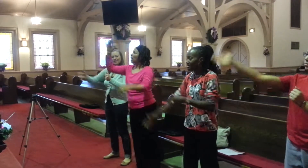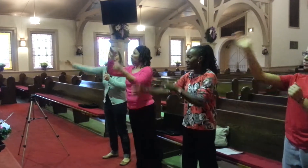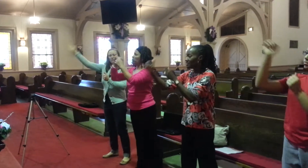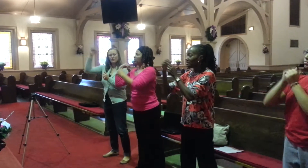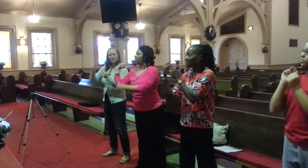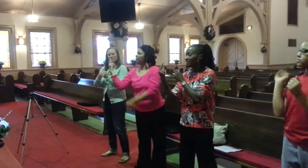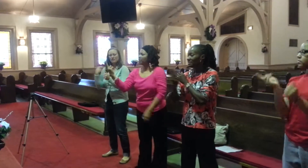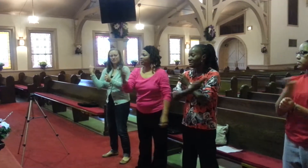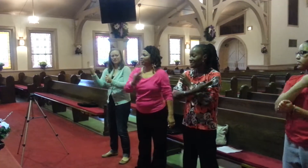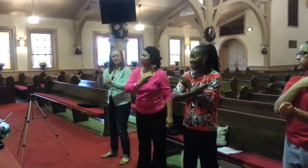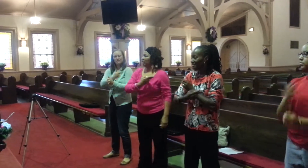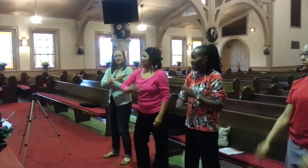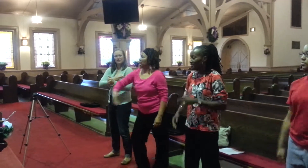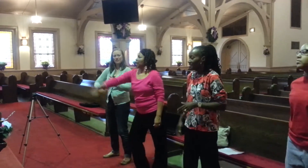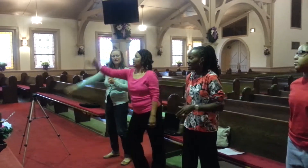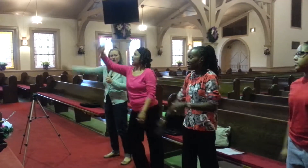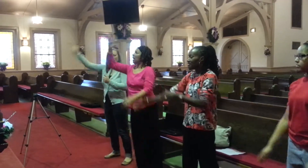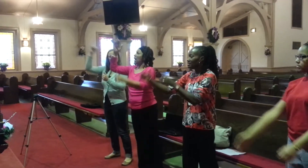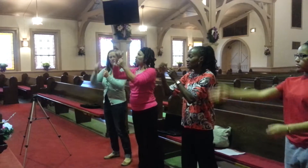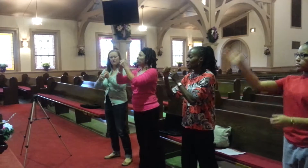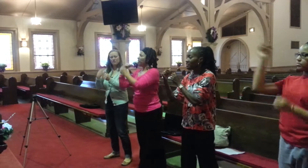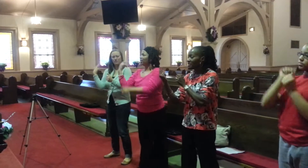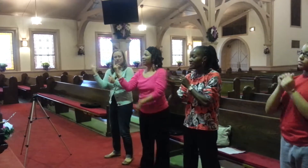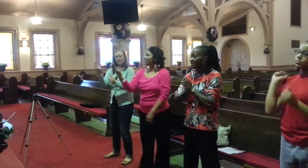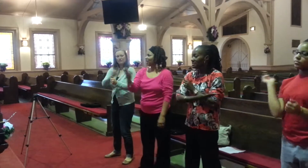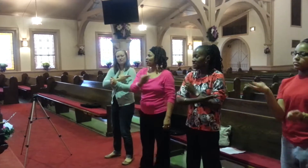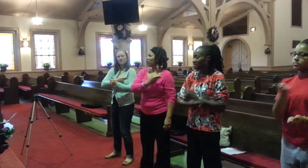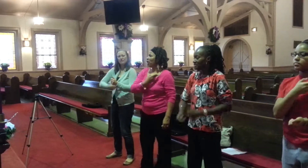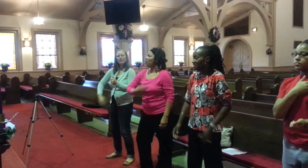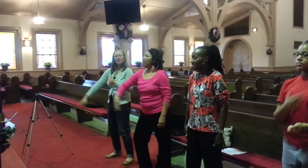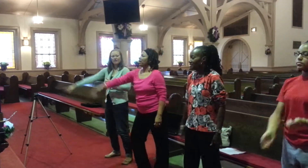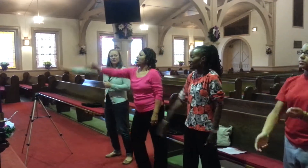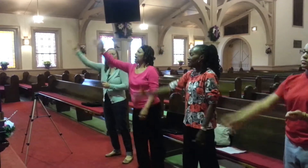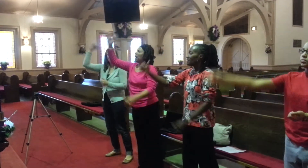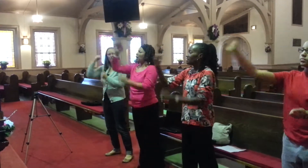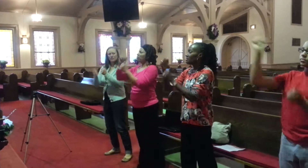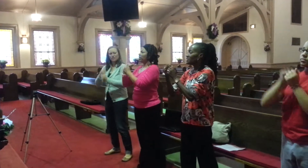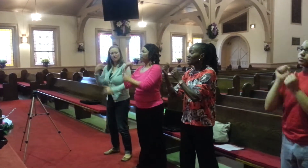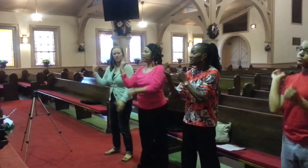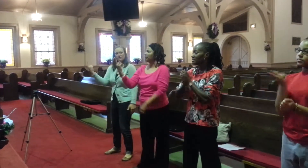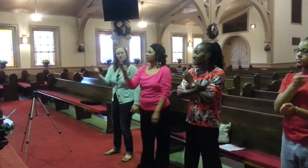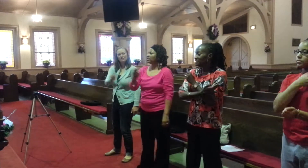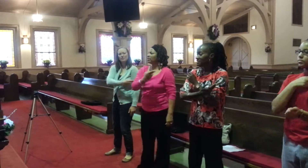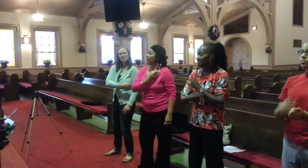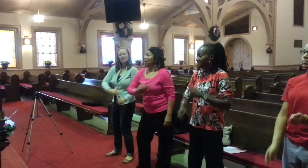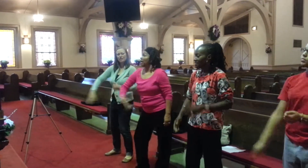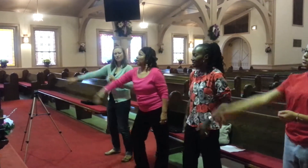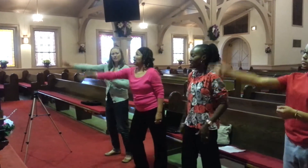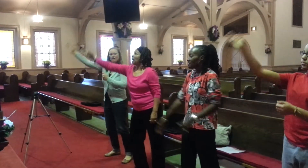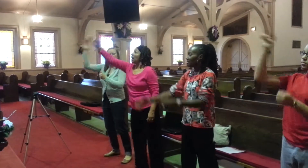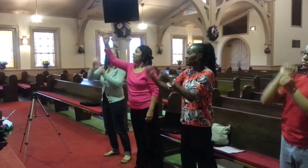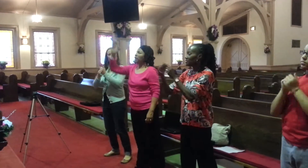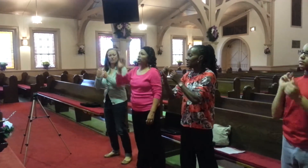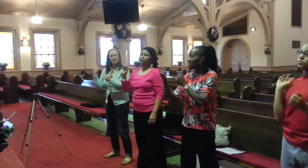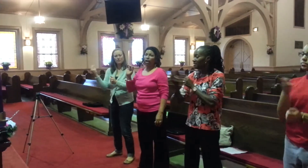God with us. God with us. There you go. God with us. God,